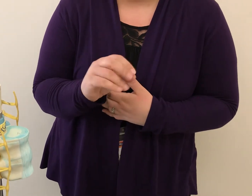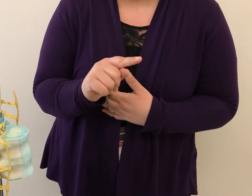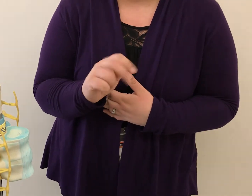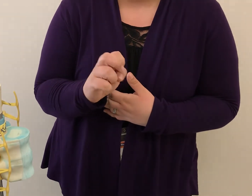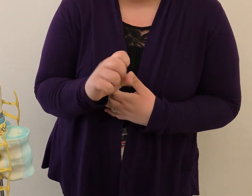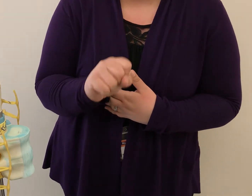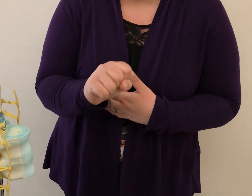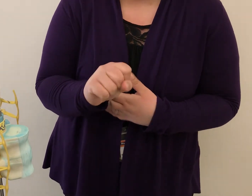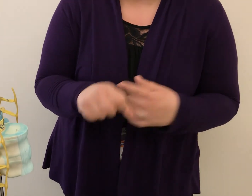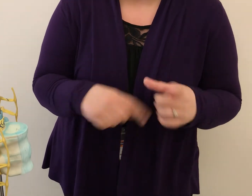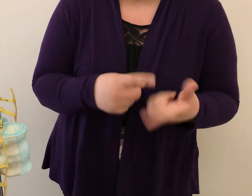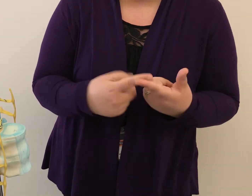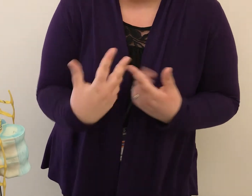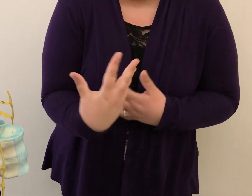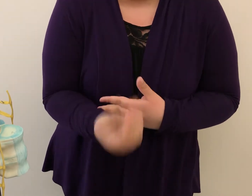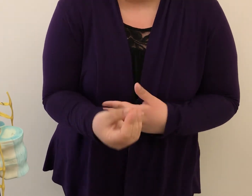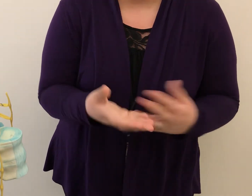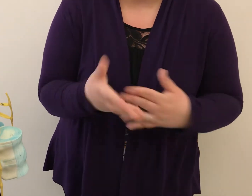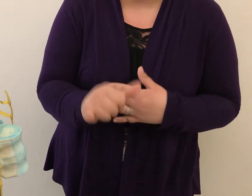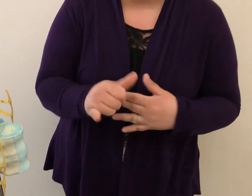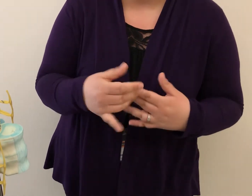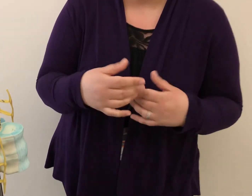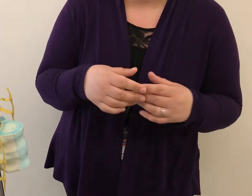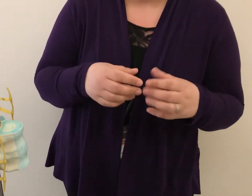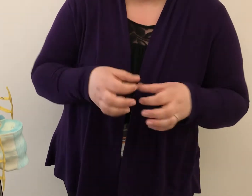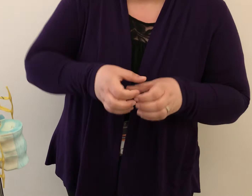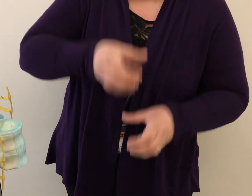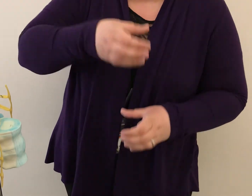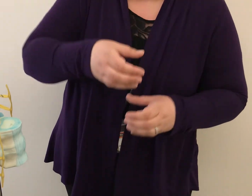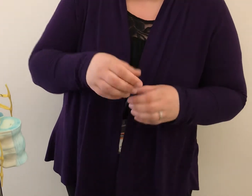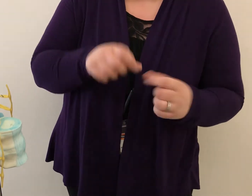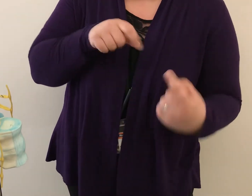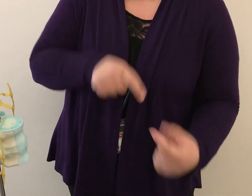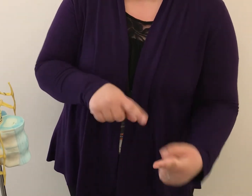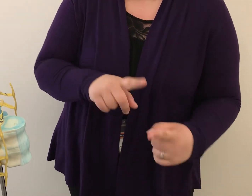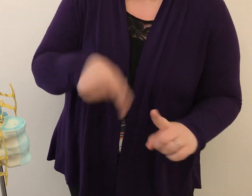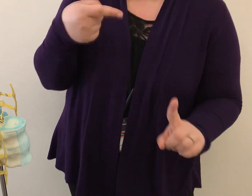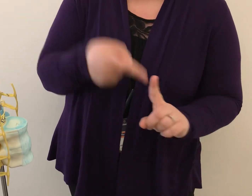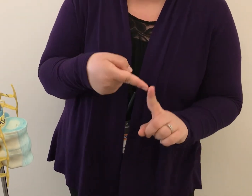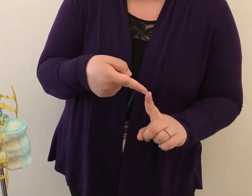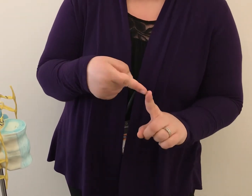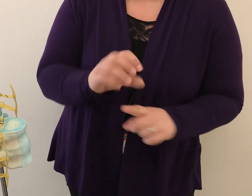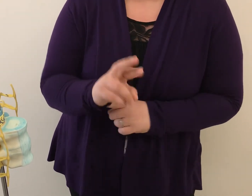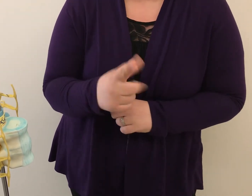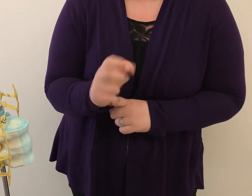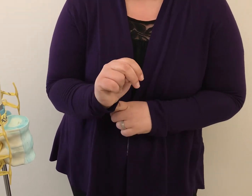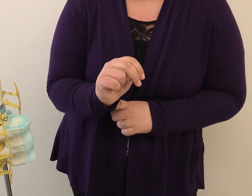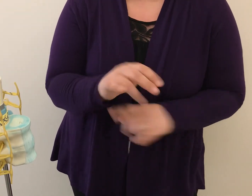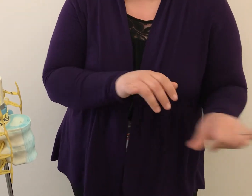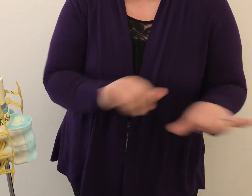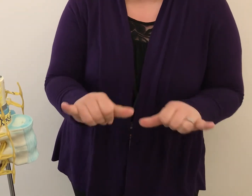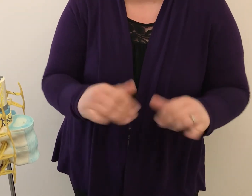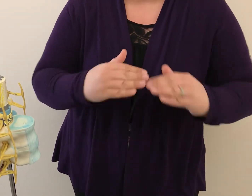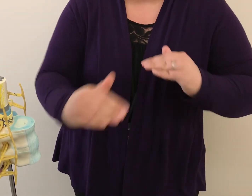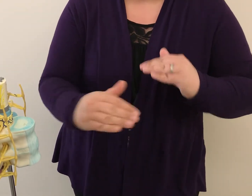and out through this spinal nerve targeting a specific organ at the same level.